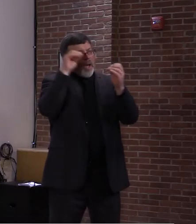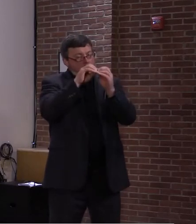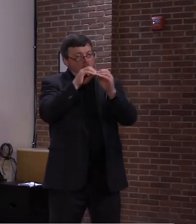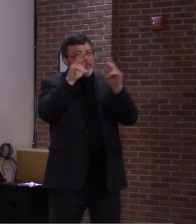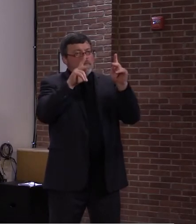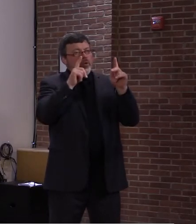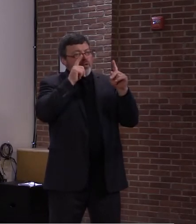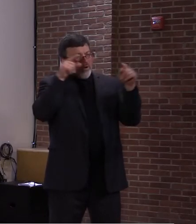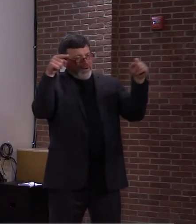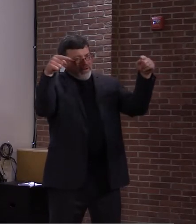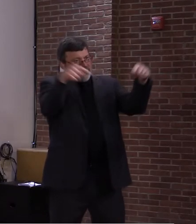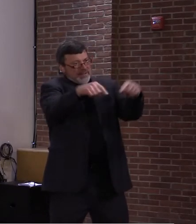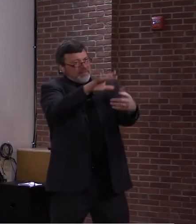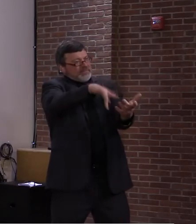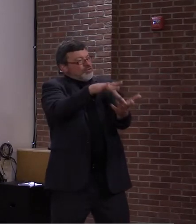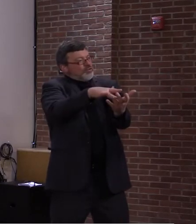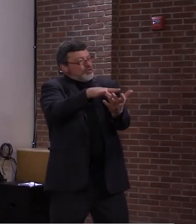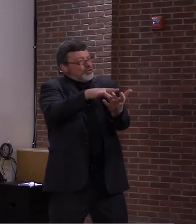bring us together as a country.